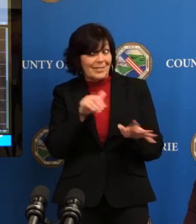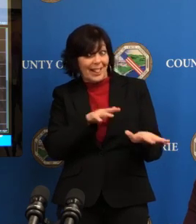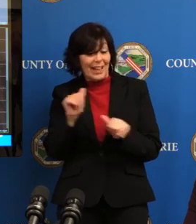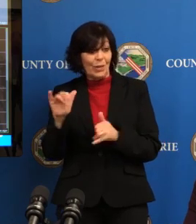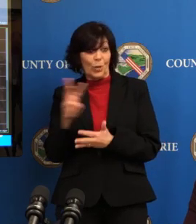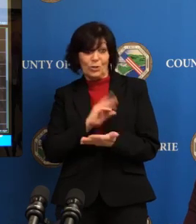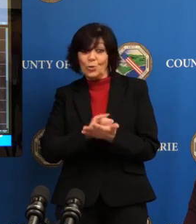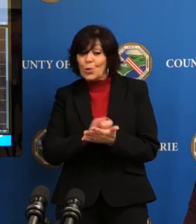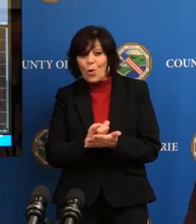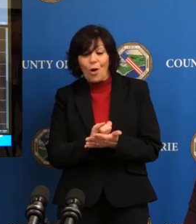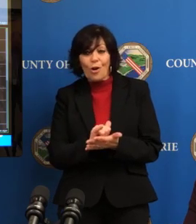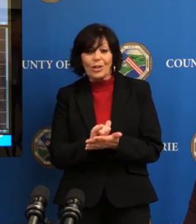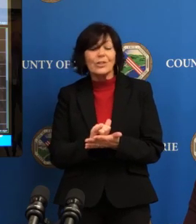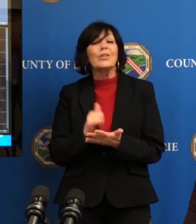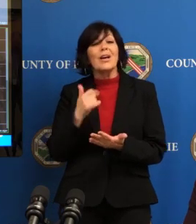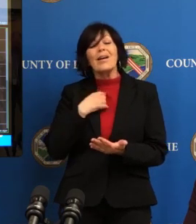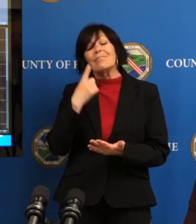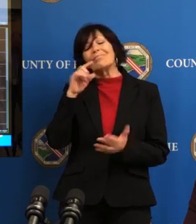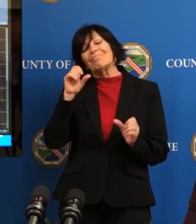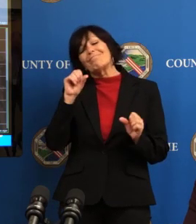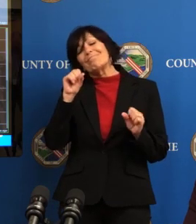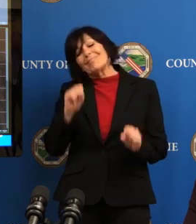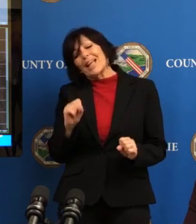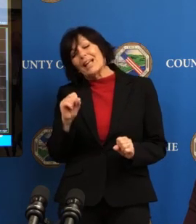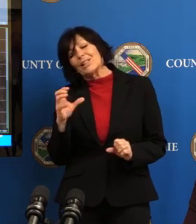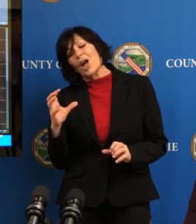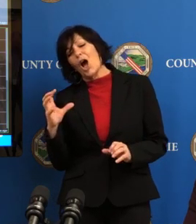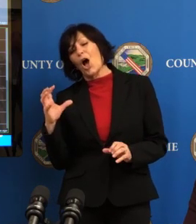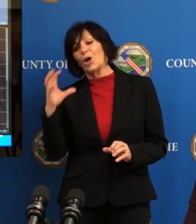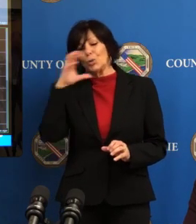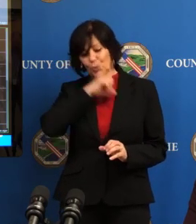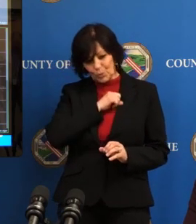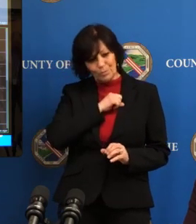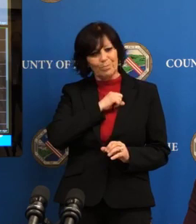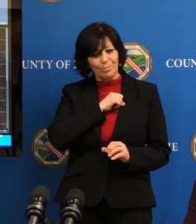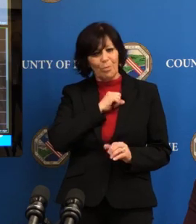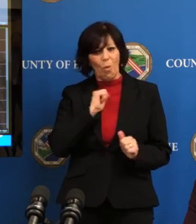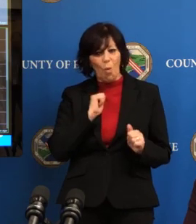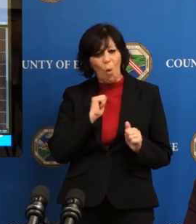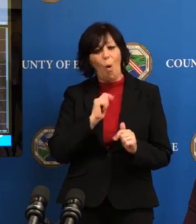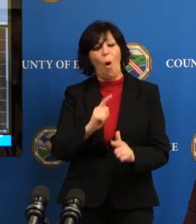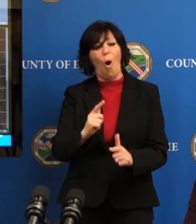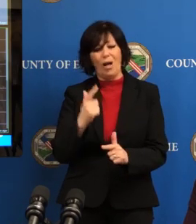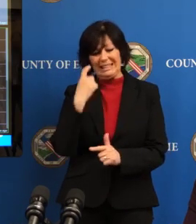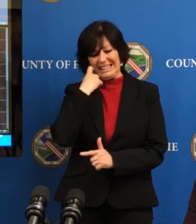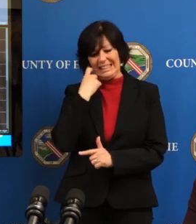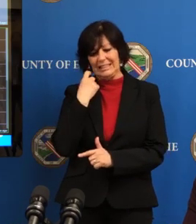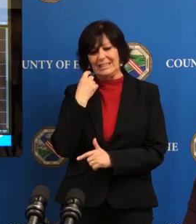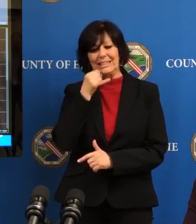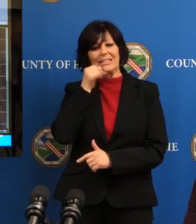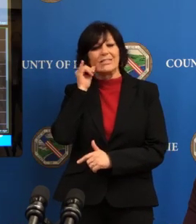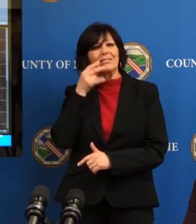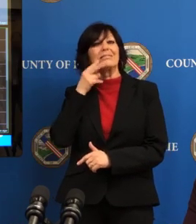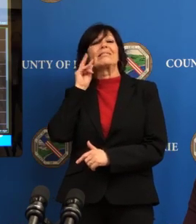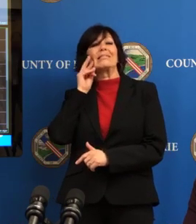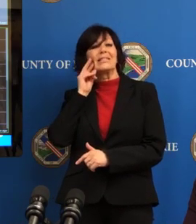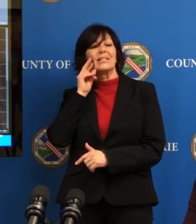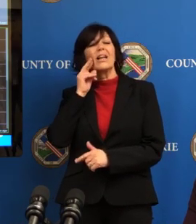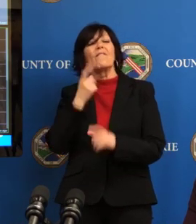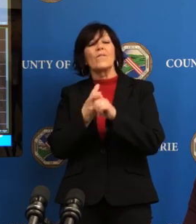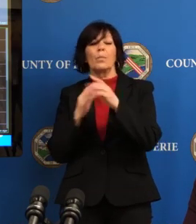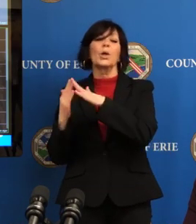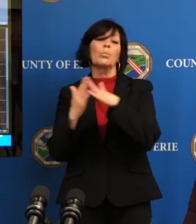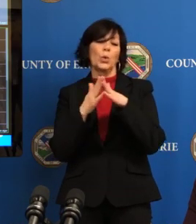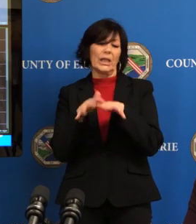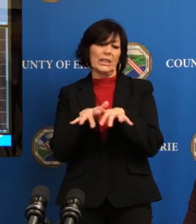Western New York. So, I mean, I think we can assume, I'm pretty sure, I think all the cases in the past few days have been community